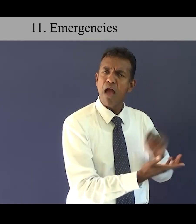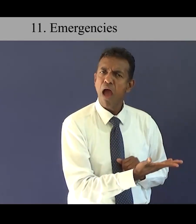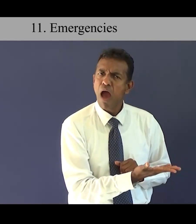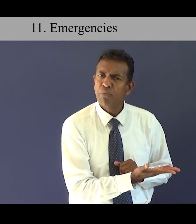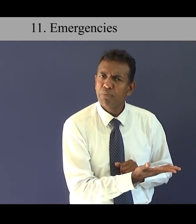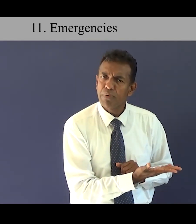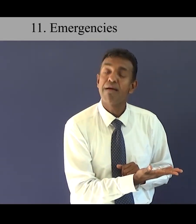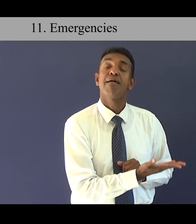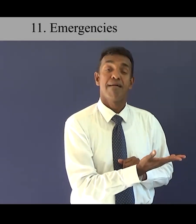happen.